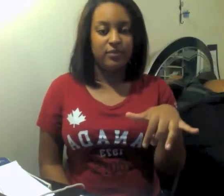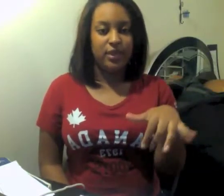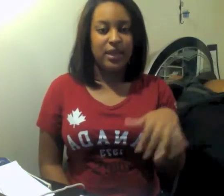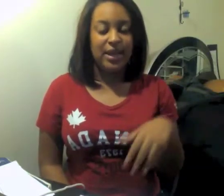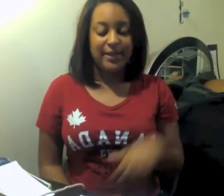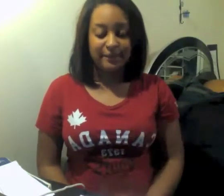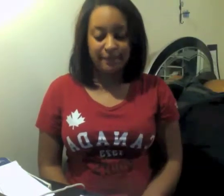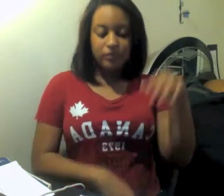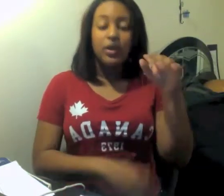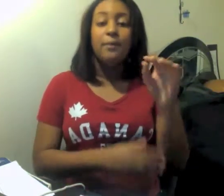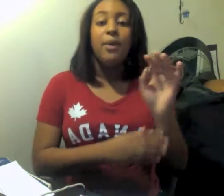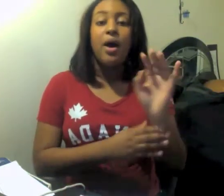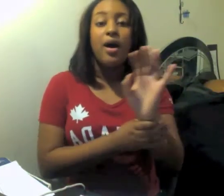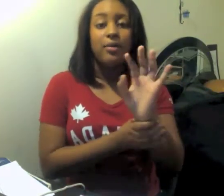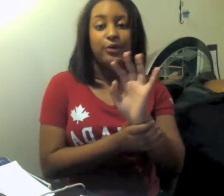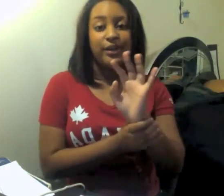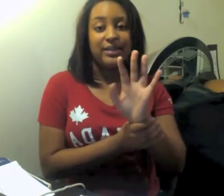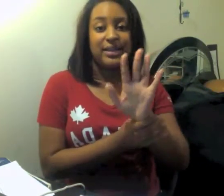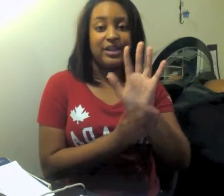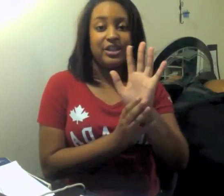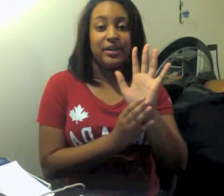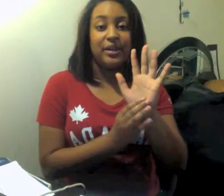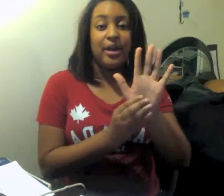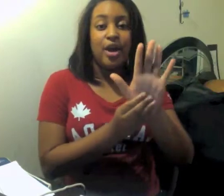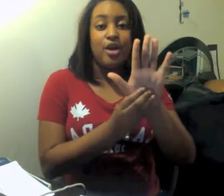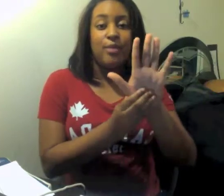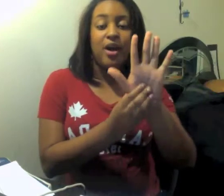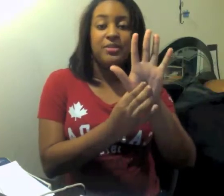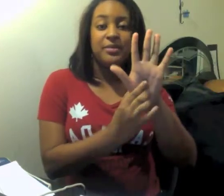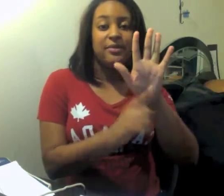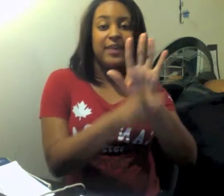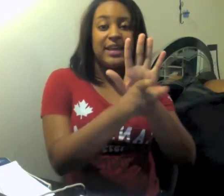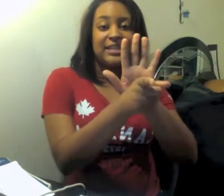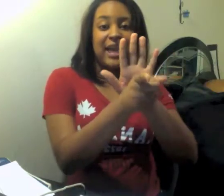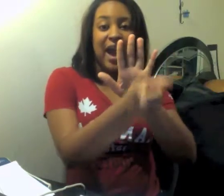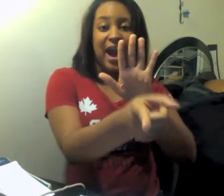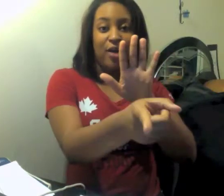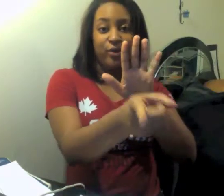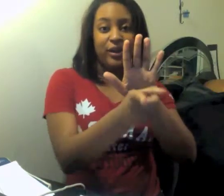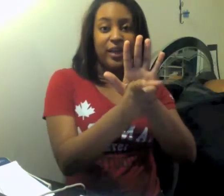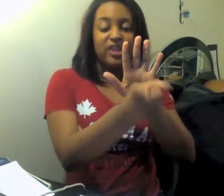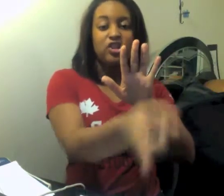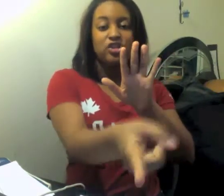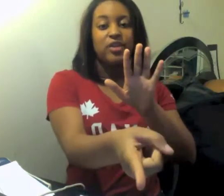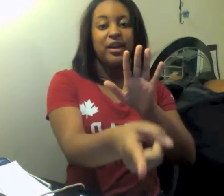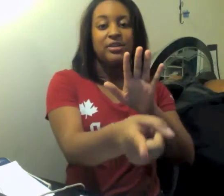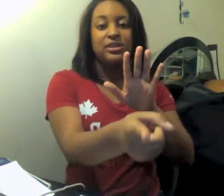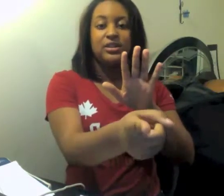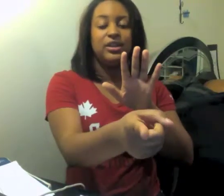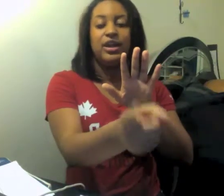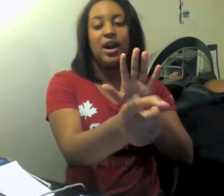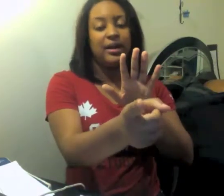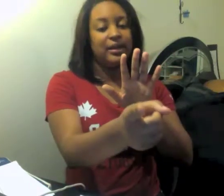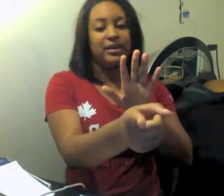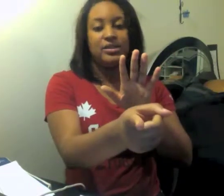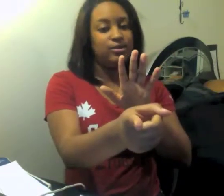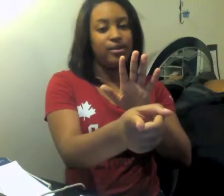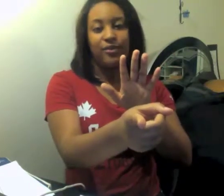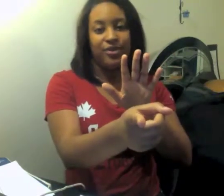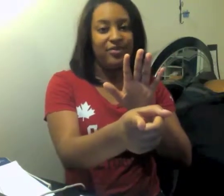Yeah. Palm orientation. Your palm should be facing outward, like straight to your audience or whoever your